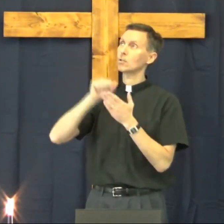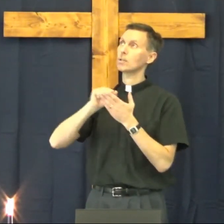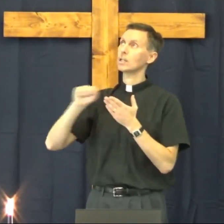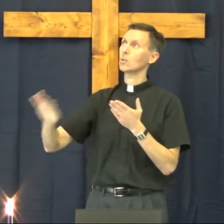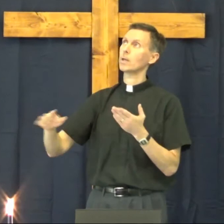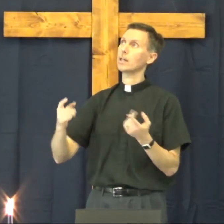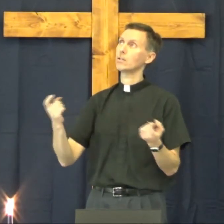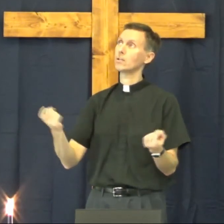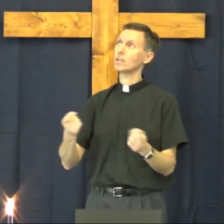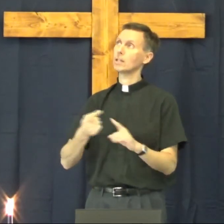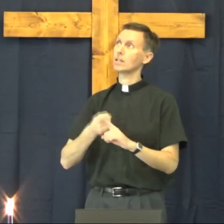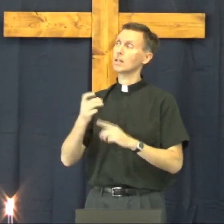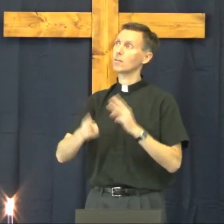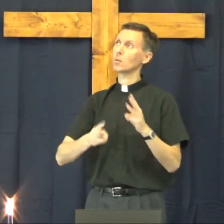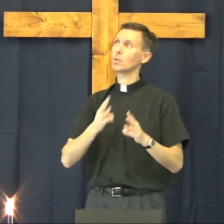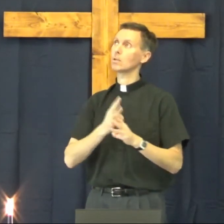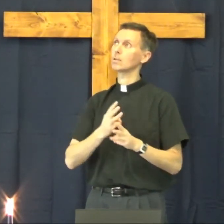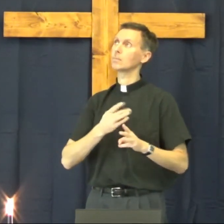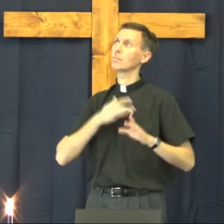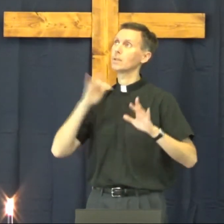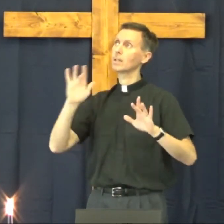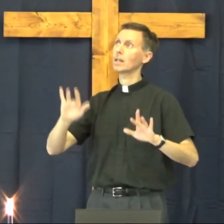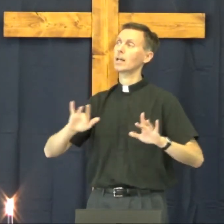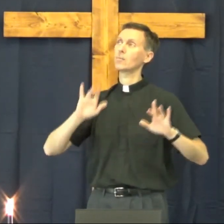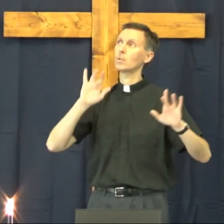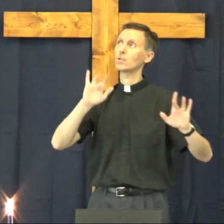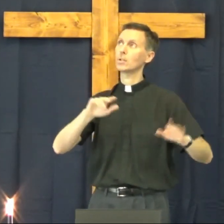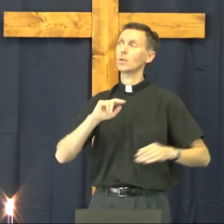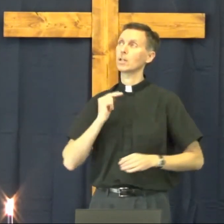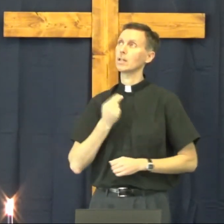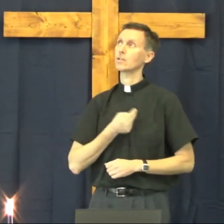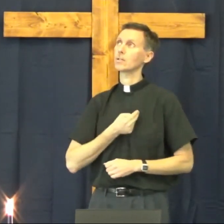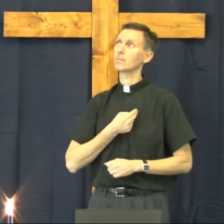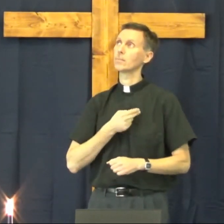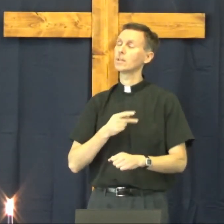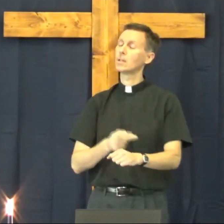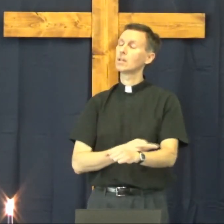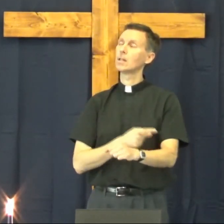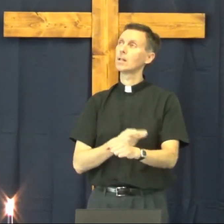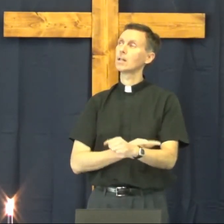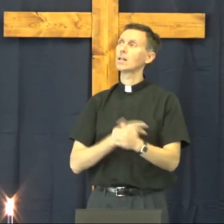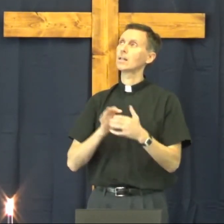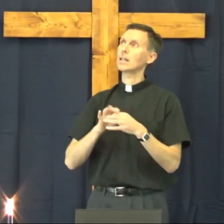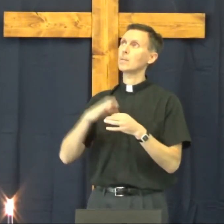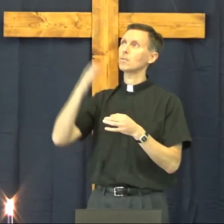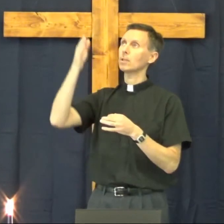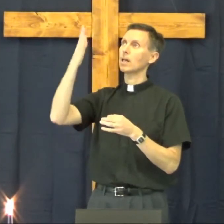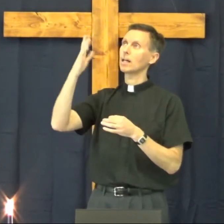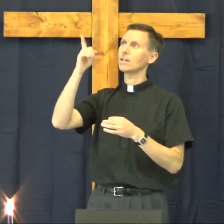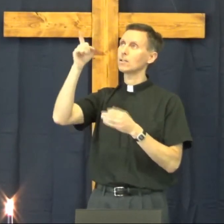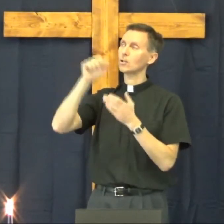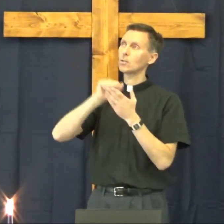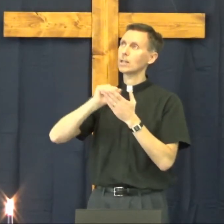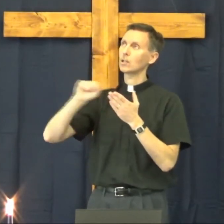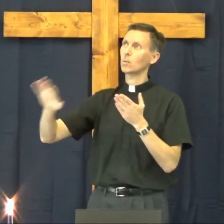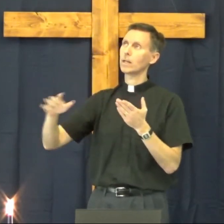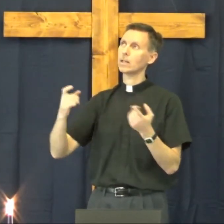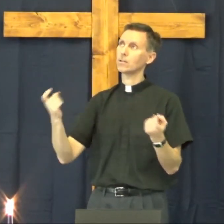take away the sin of the world. Have mercy upon us. Lamb of God, you take away the